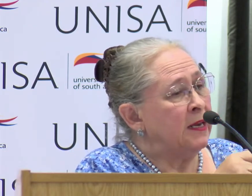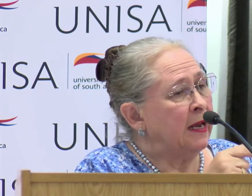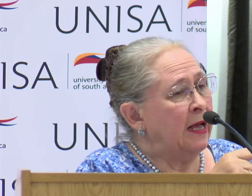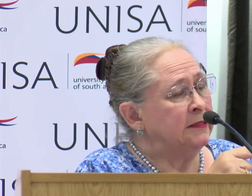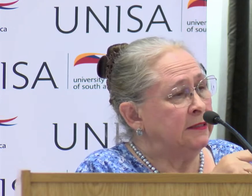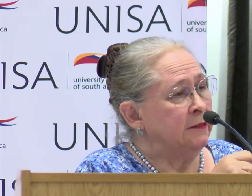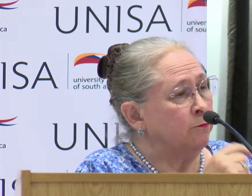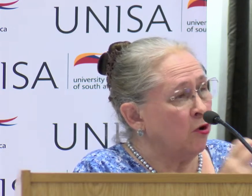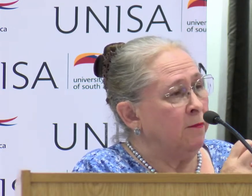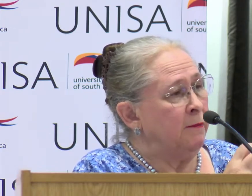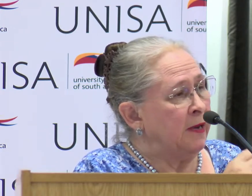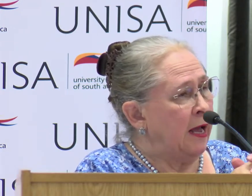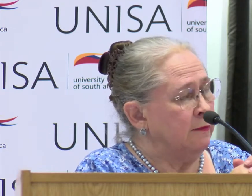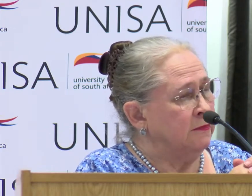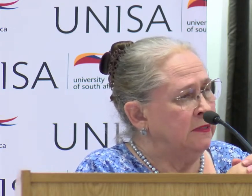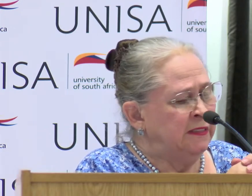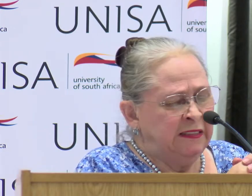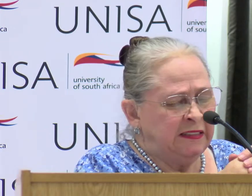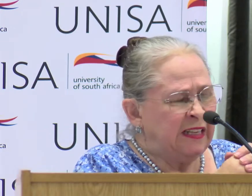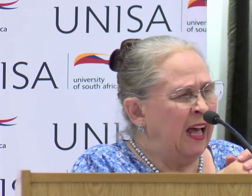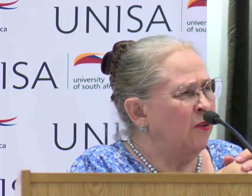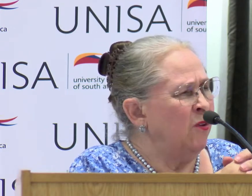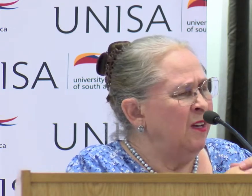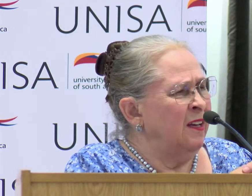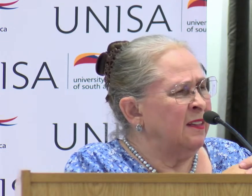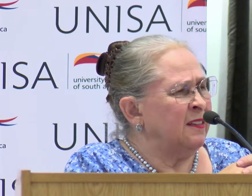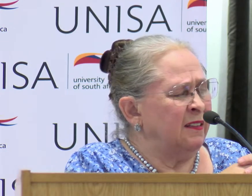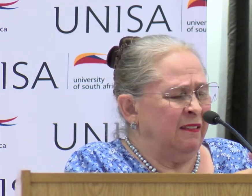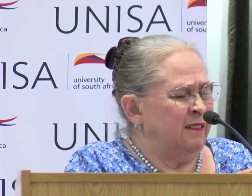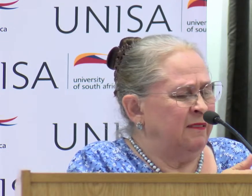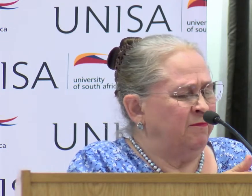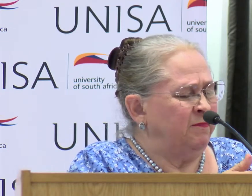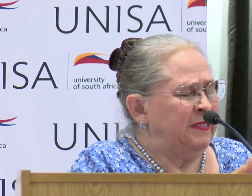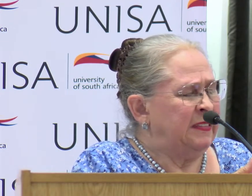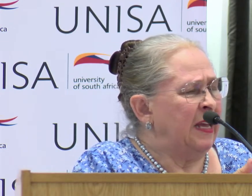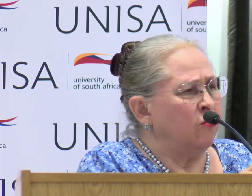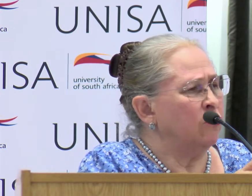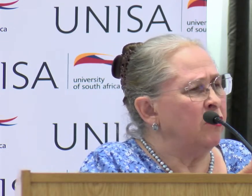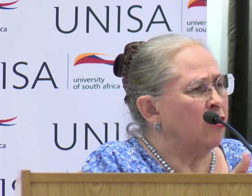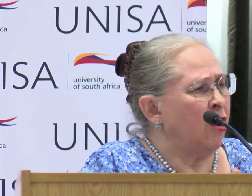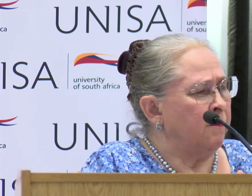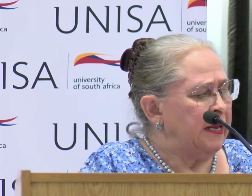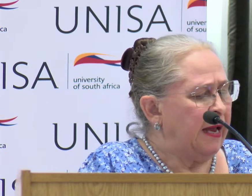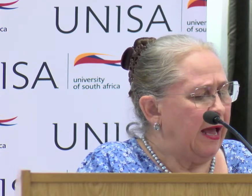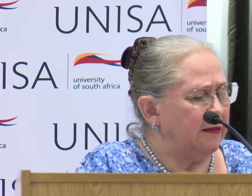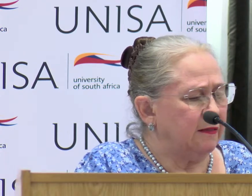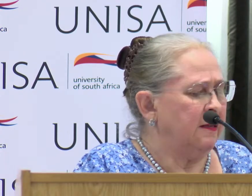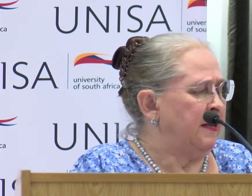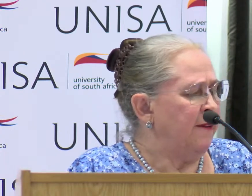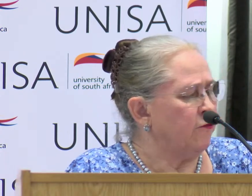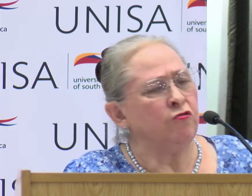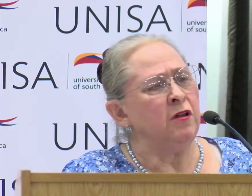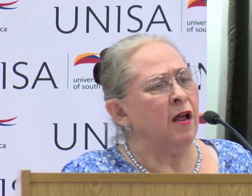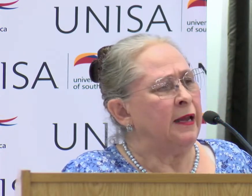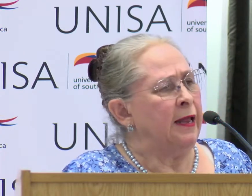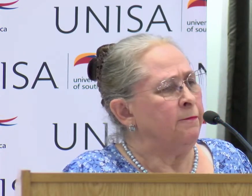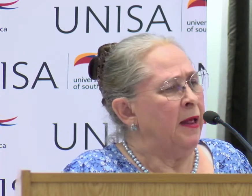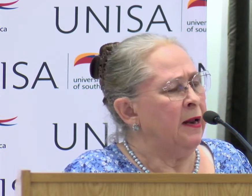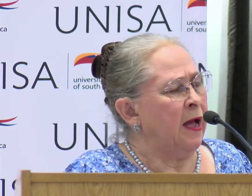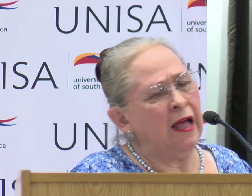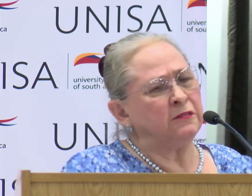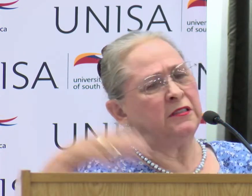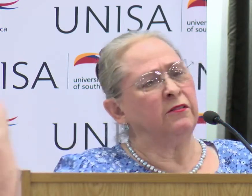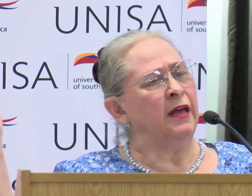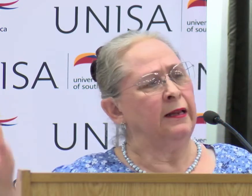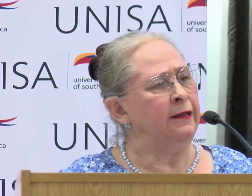the communication problem comes. So they could not communicate, the deaf could not get